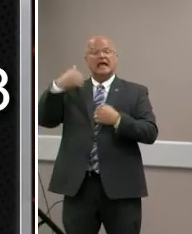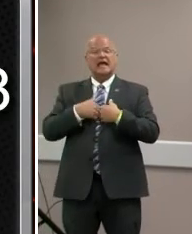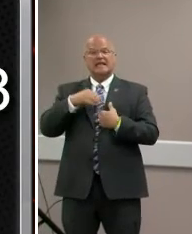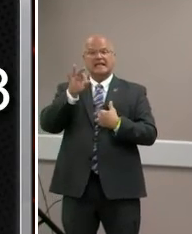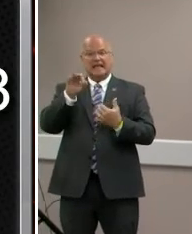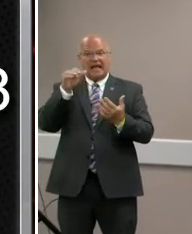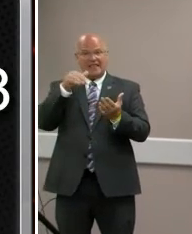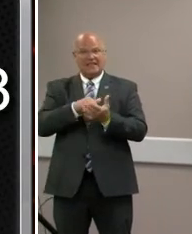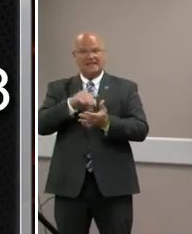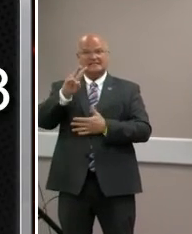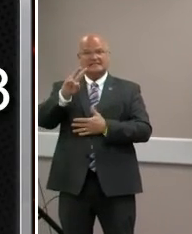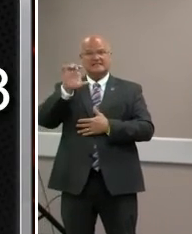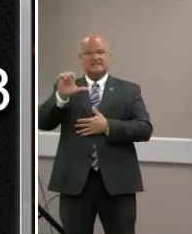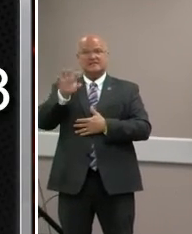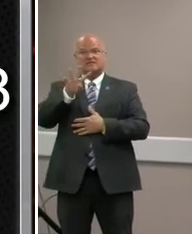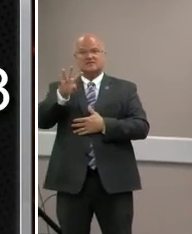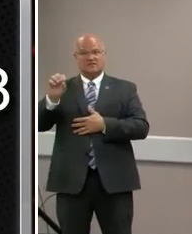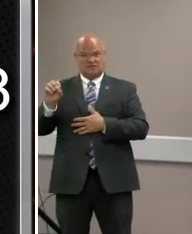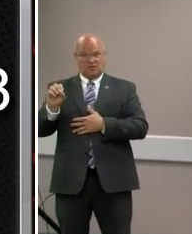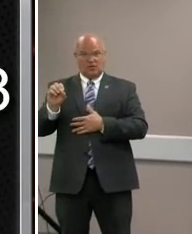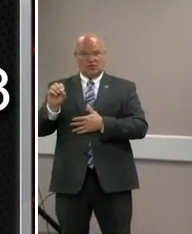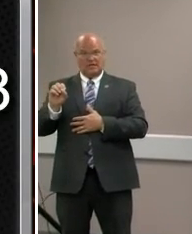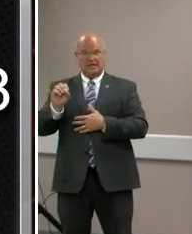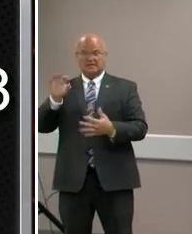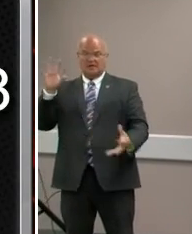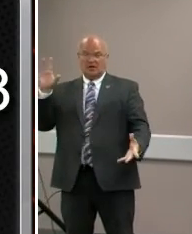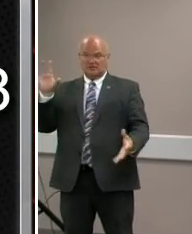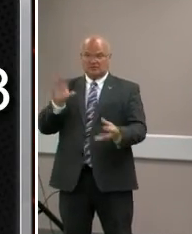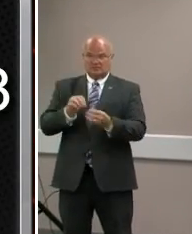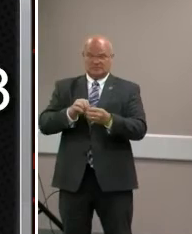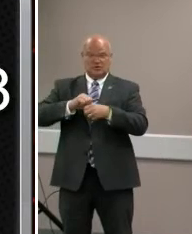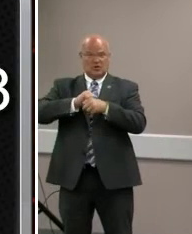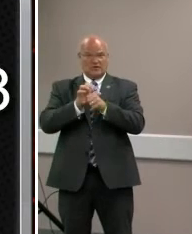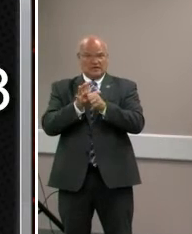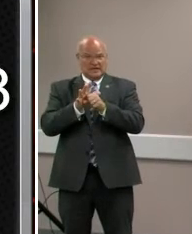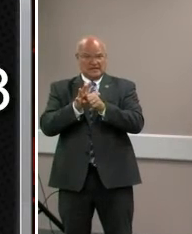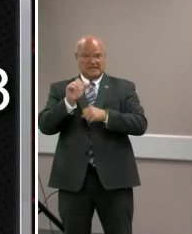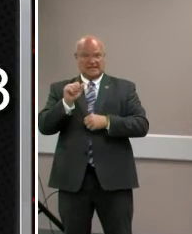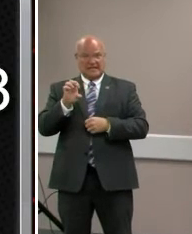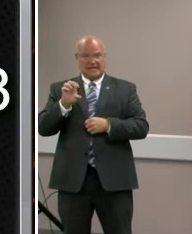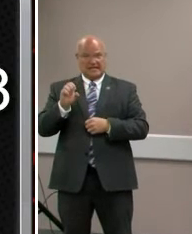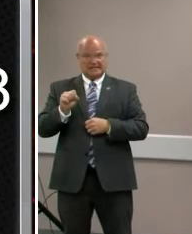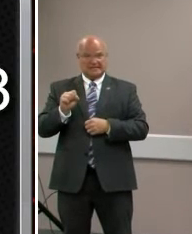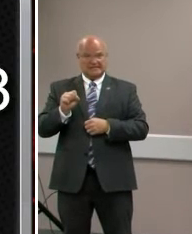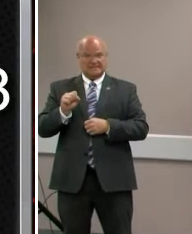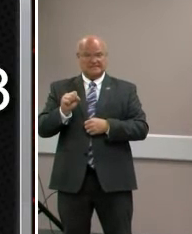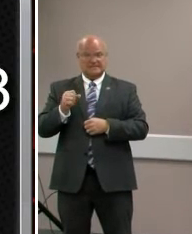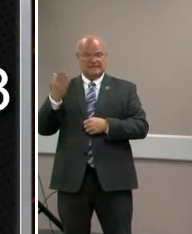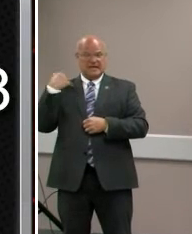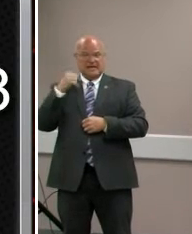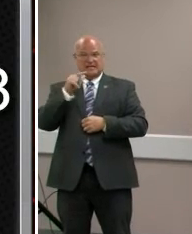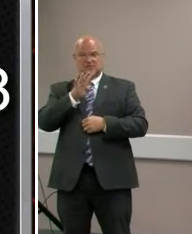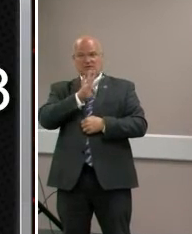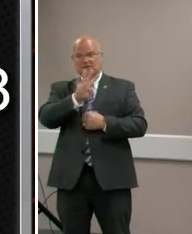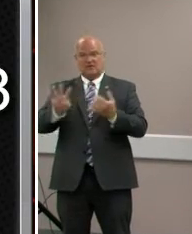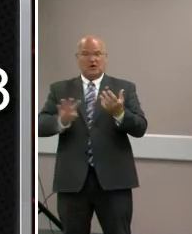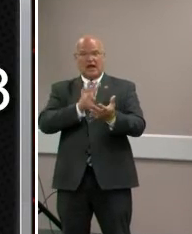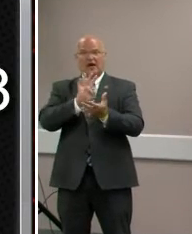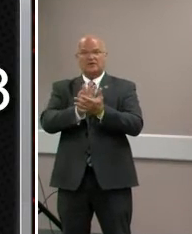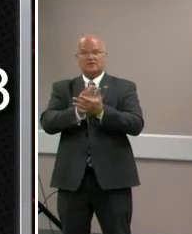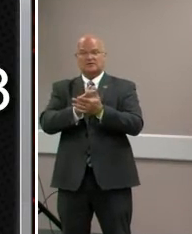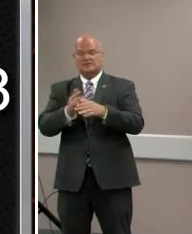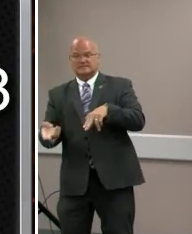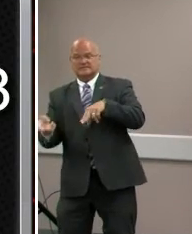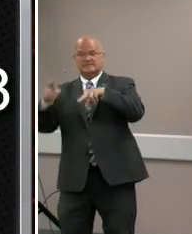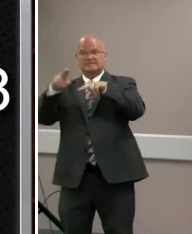had 9,740 total COVID-19 cases, and over the last 24 hours